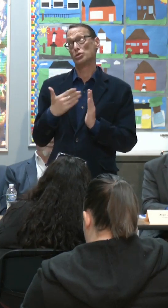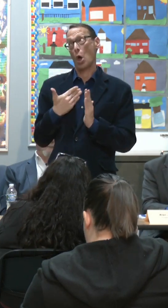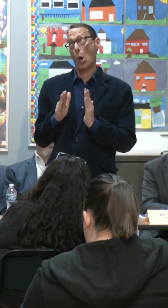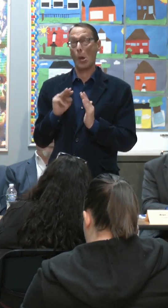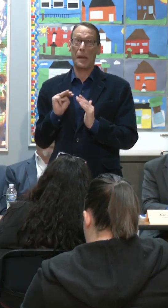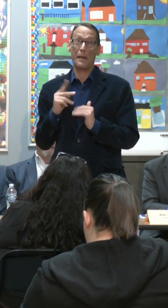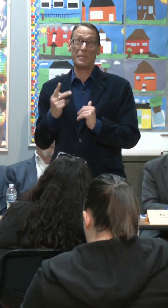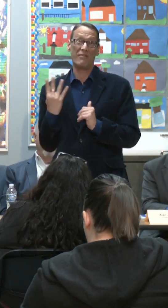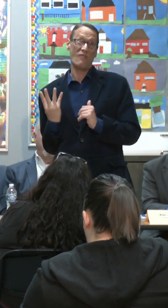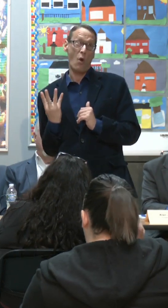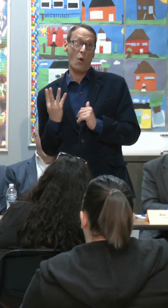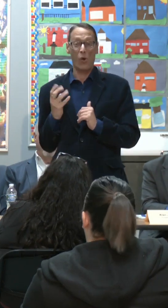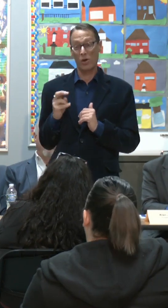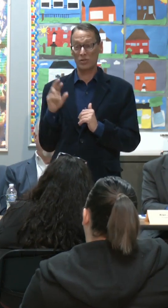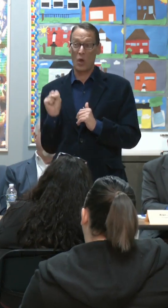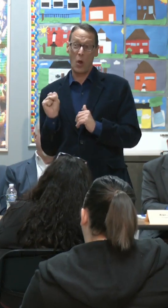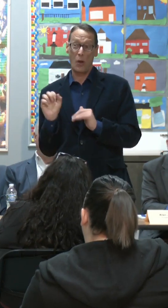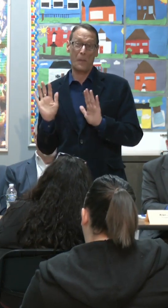MP4s,